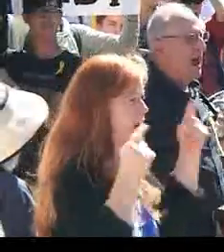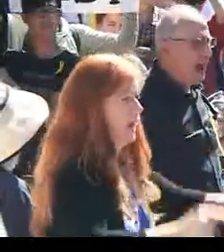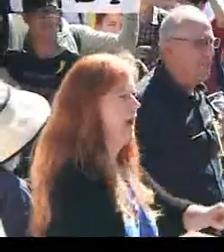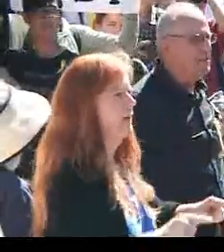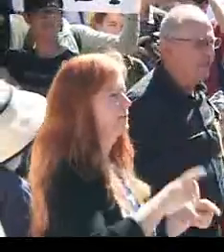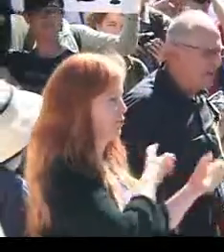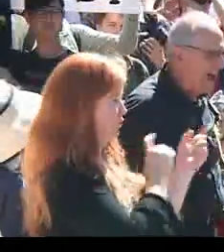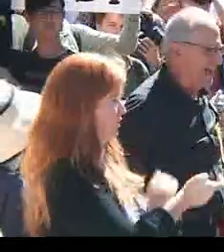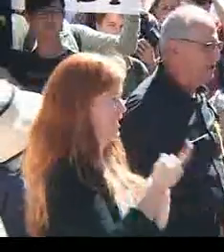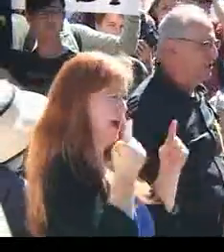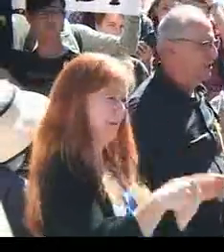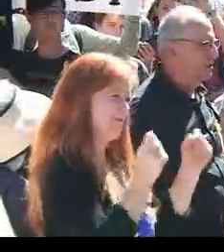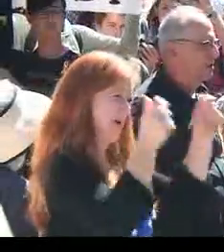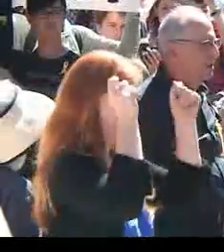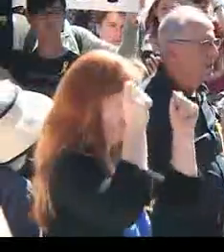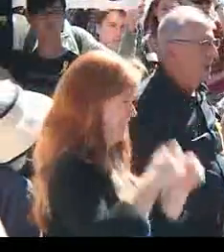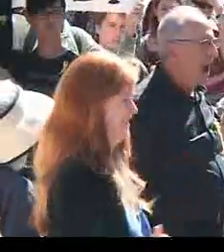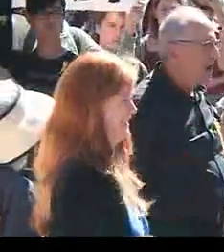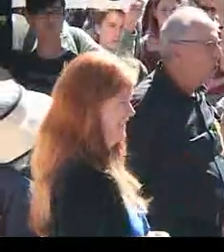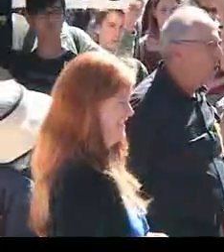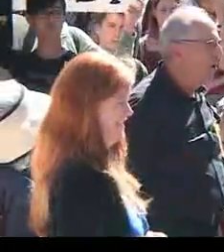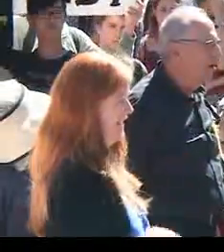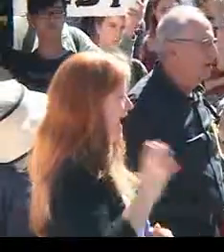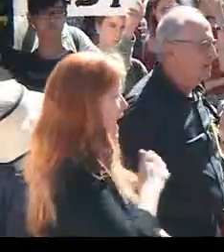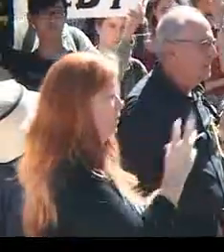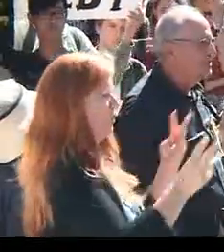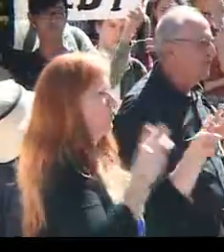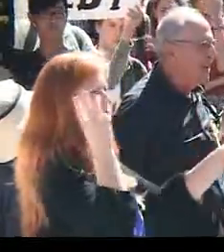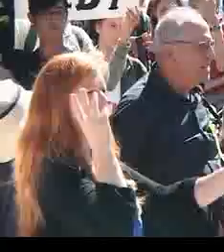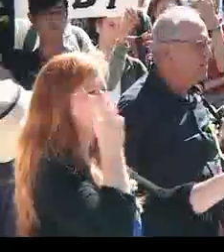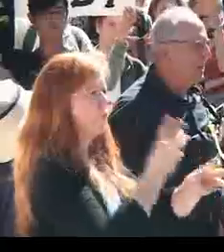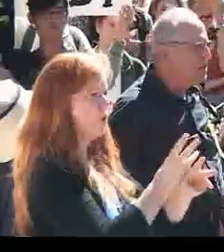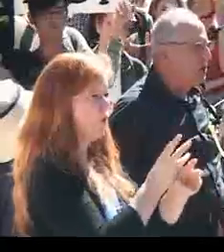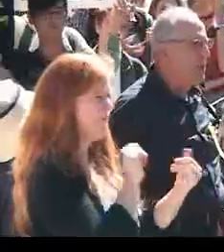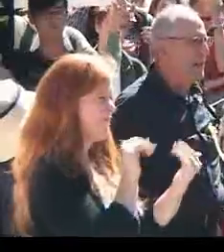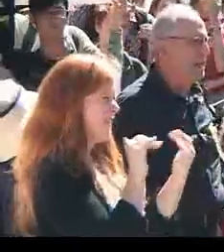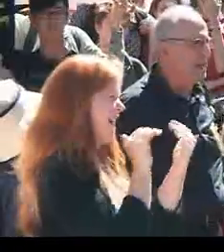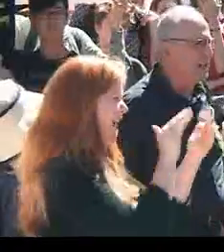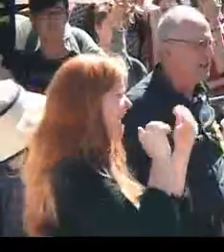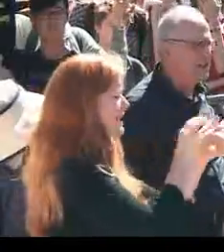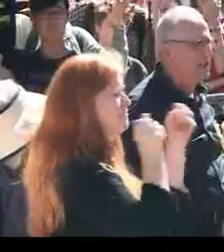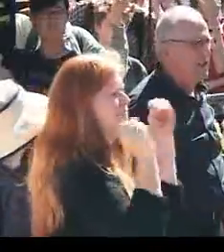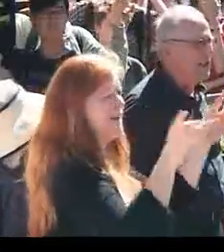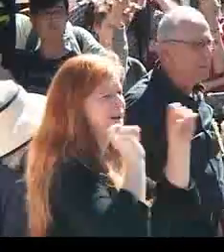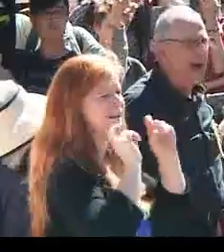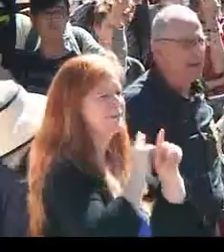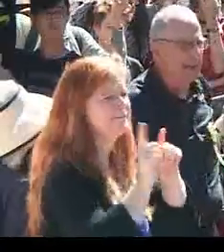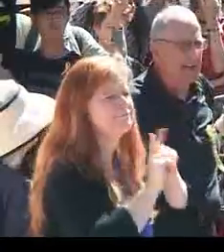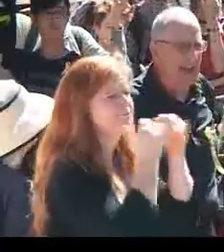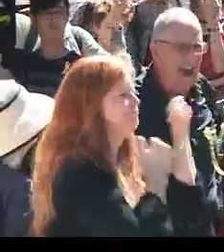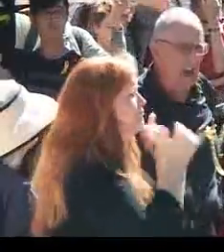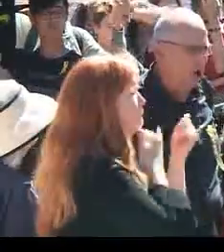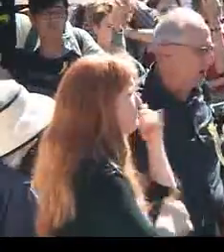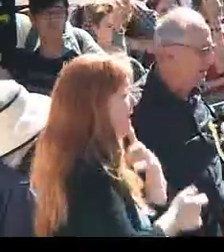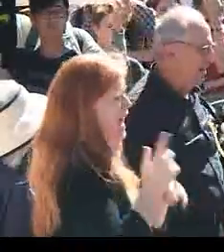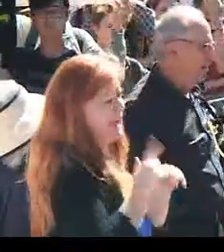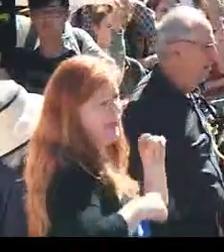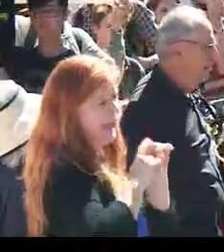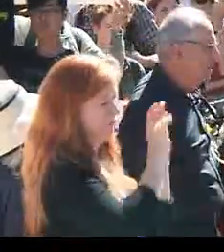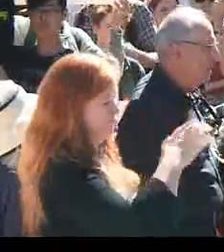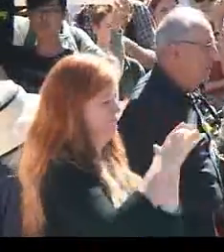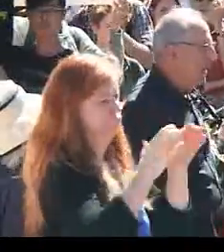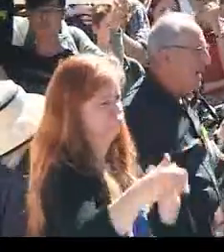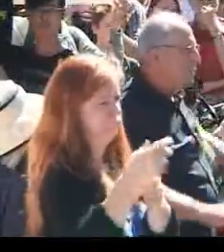change happens fast. Our world is faced by so many ills that I'm not going to catalog